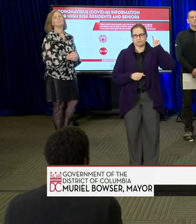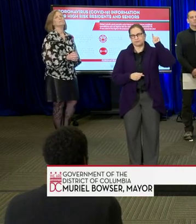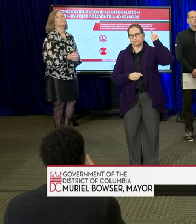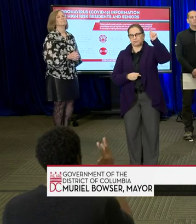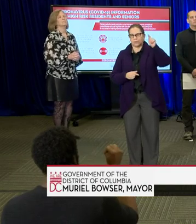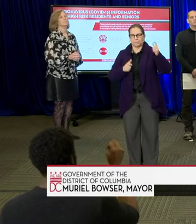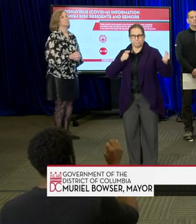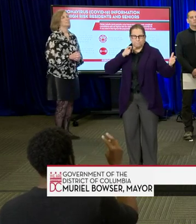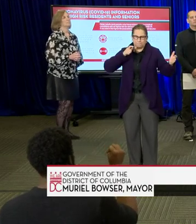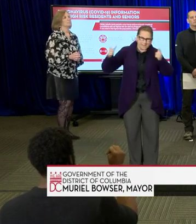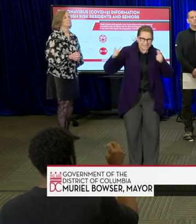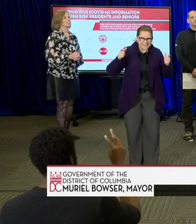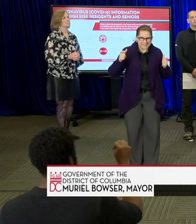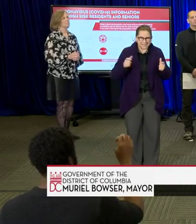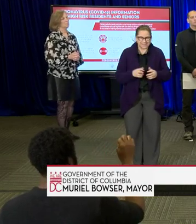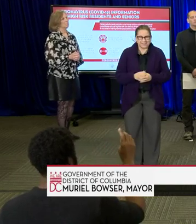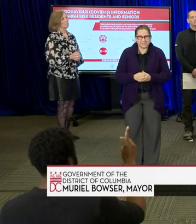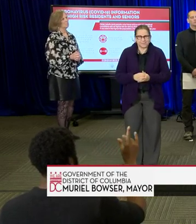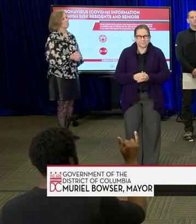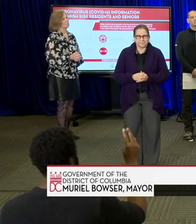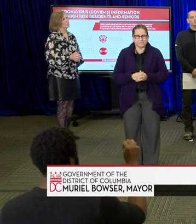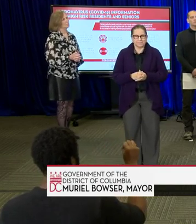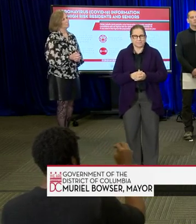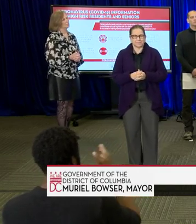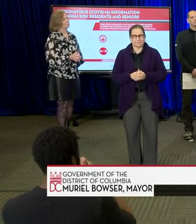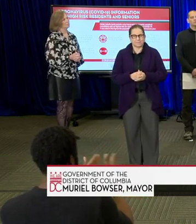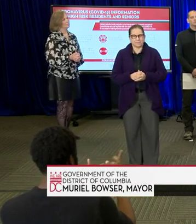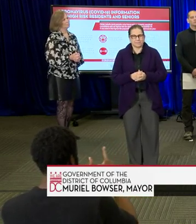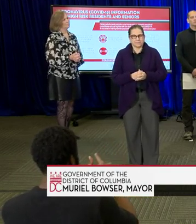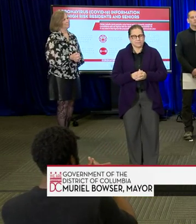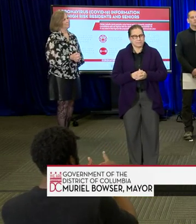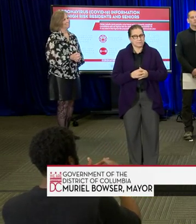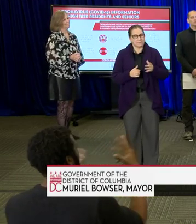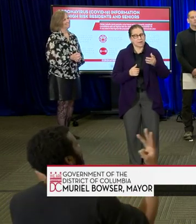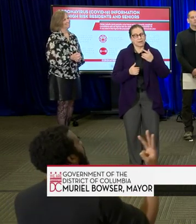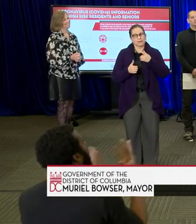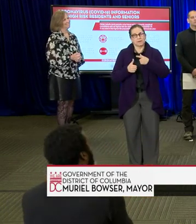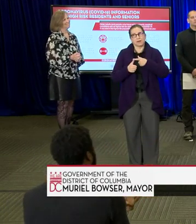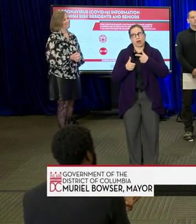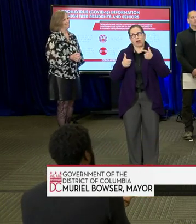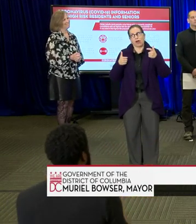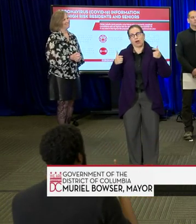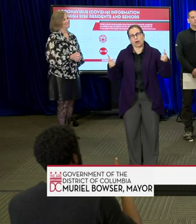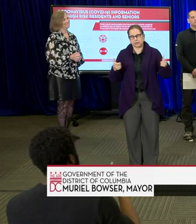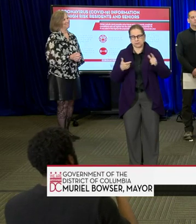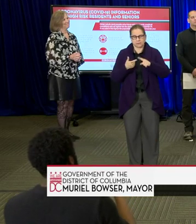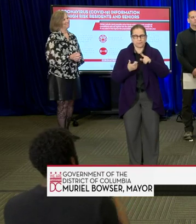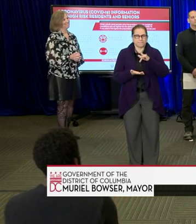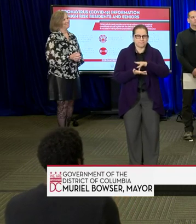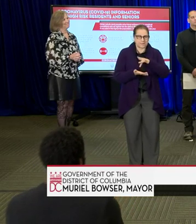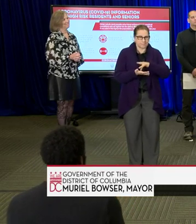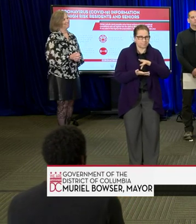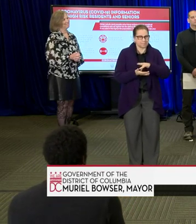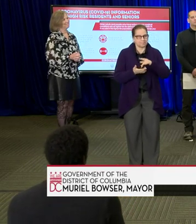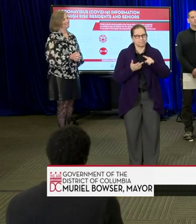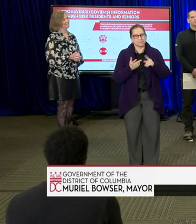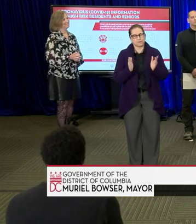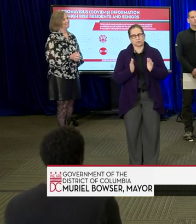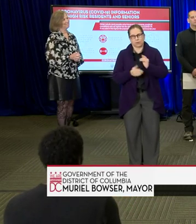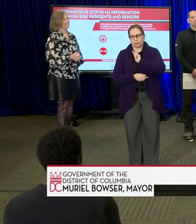and your long-term and your worst-case scenario? Well, I don't want to talk about the 2 additional facilities at this point,